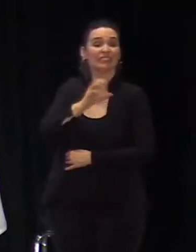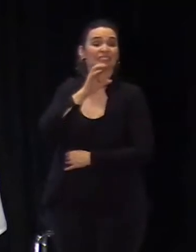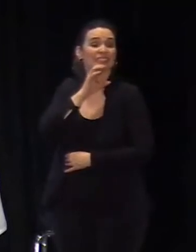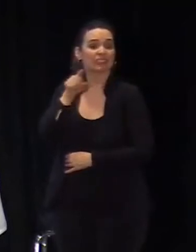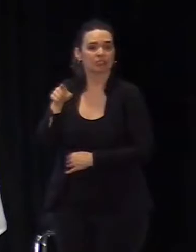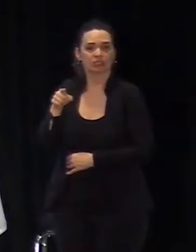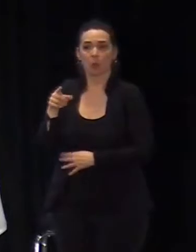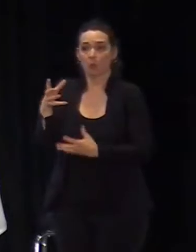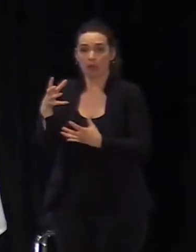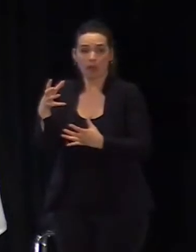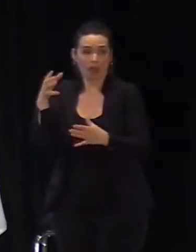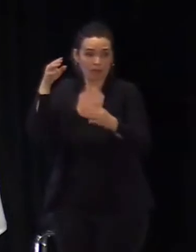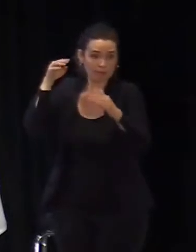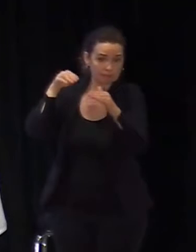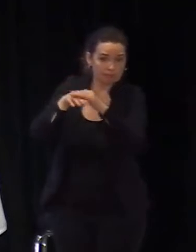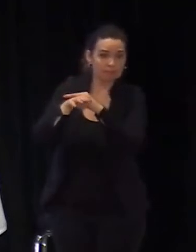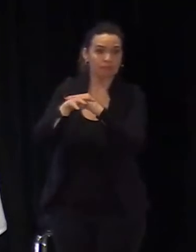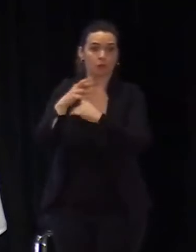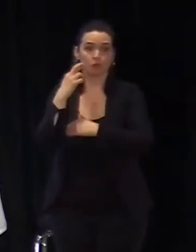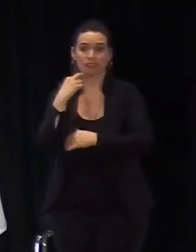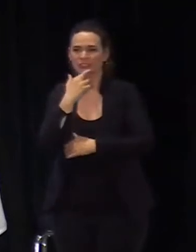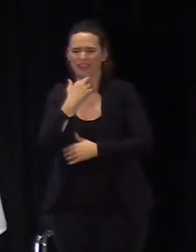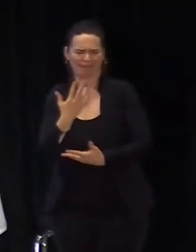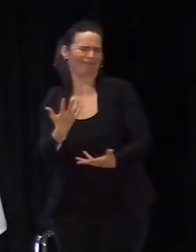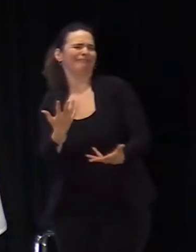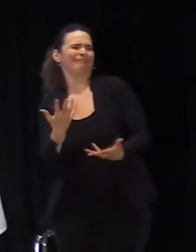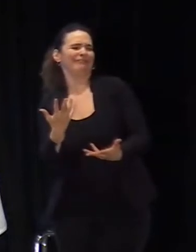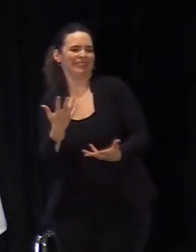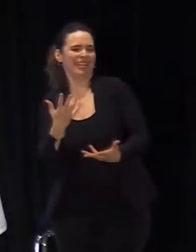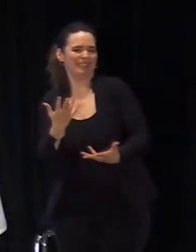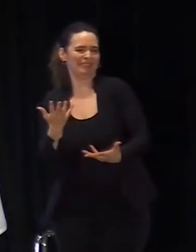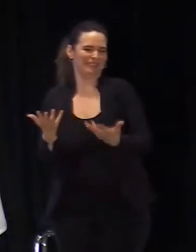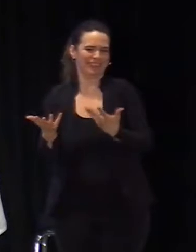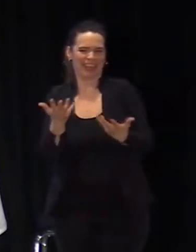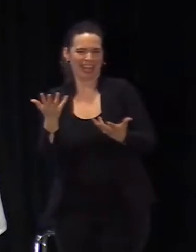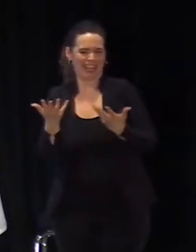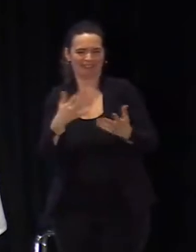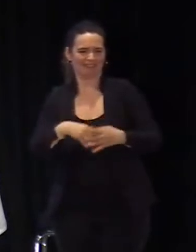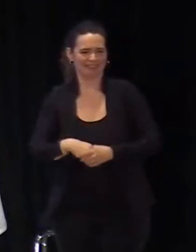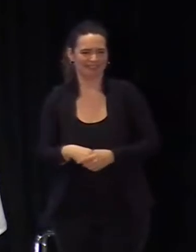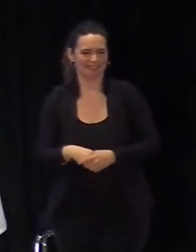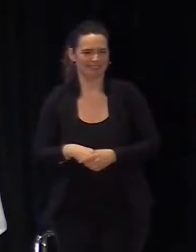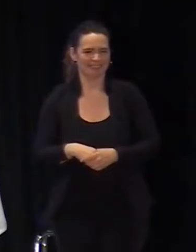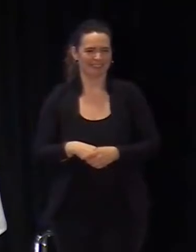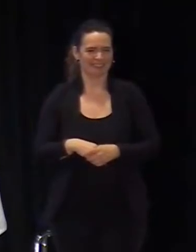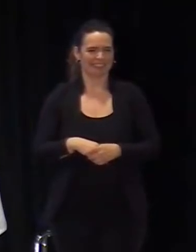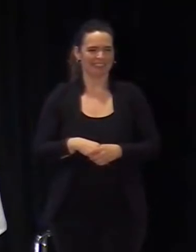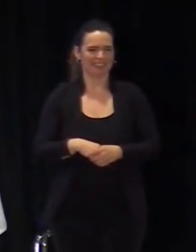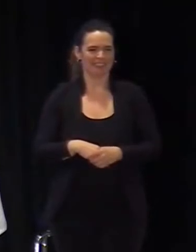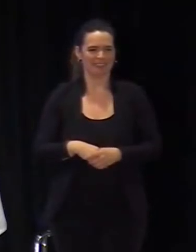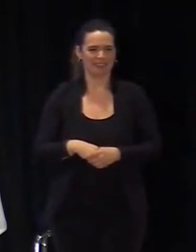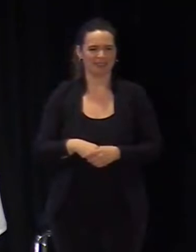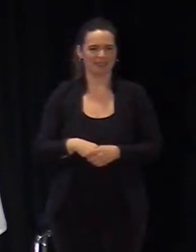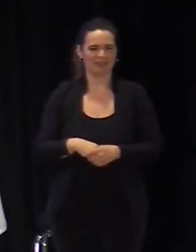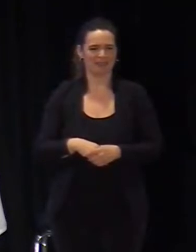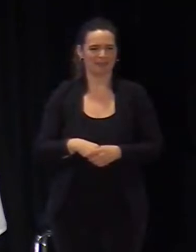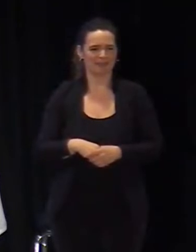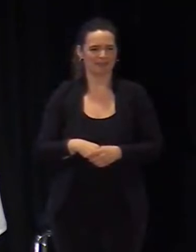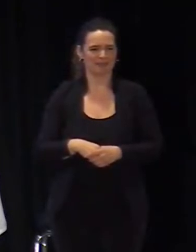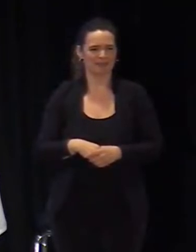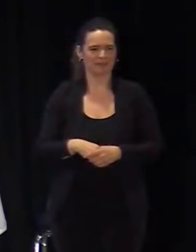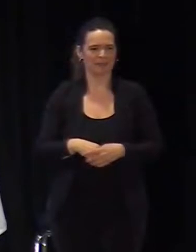yet. Will you open it up to them on, what, the 15th, I think it is? Mm-hmm. Yeah, well, that week. So we're